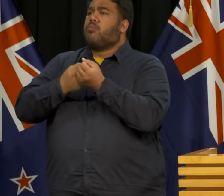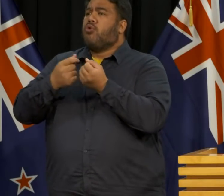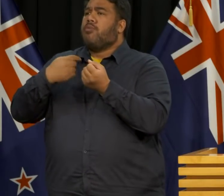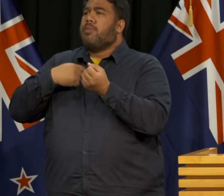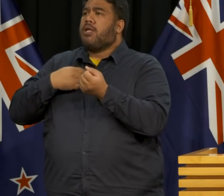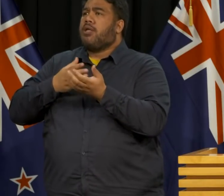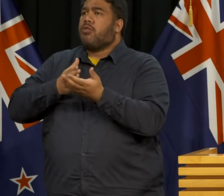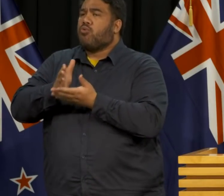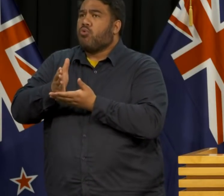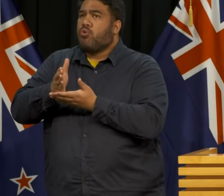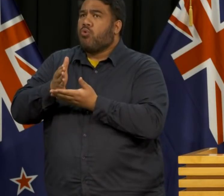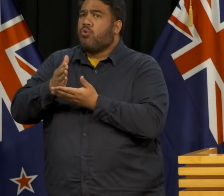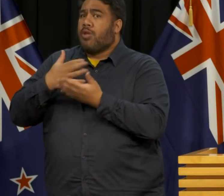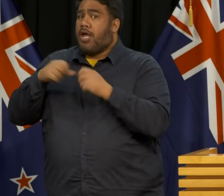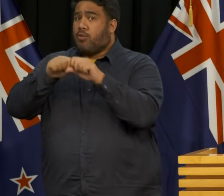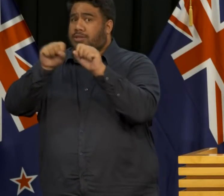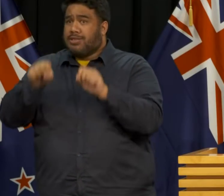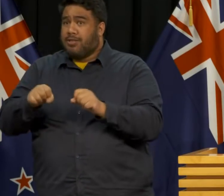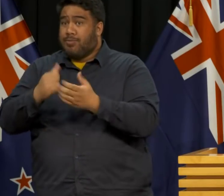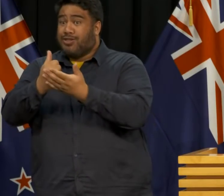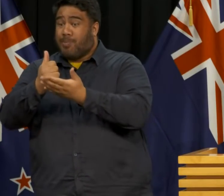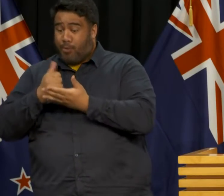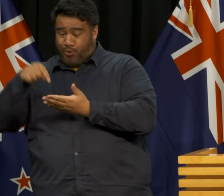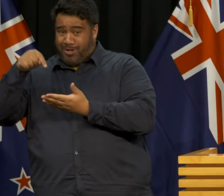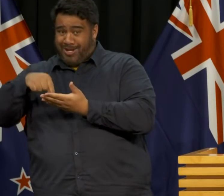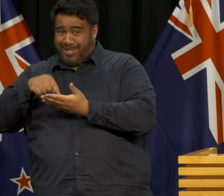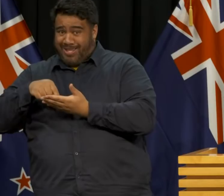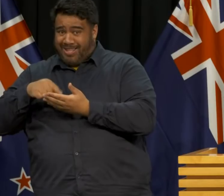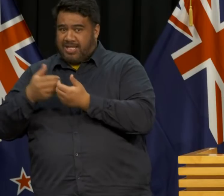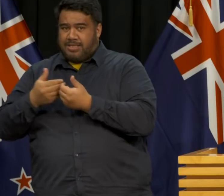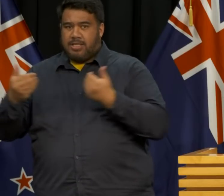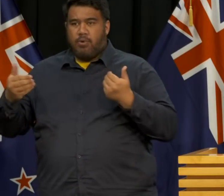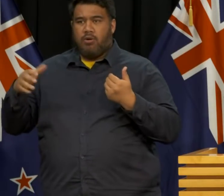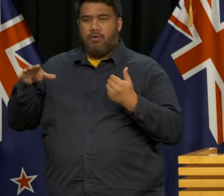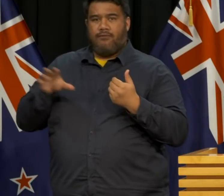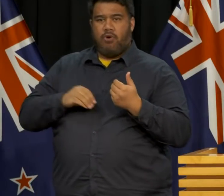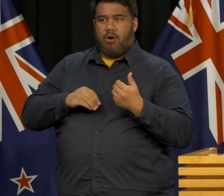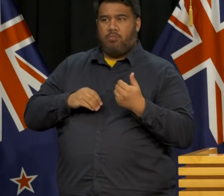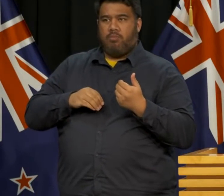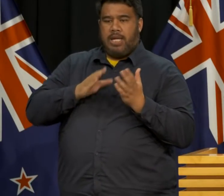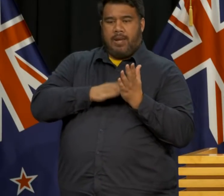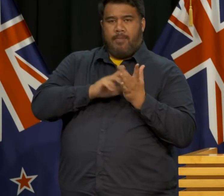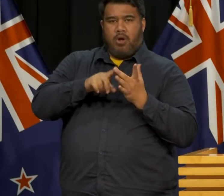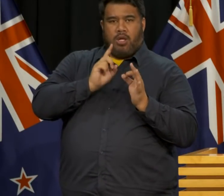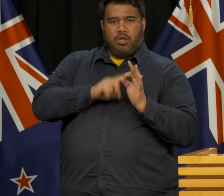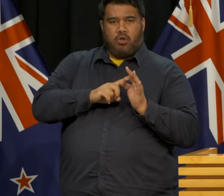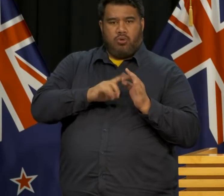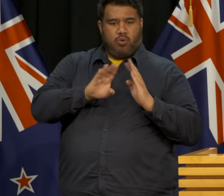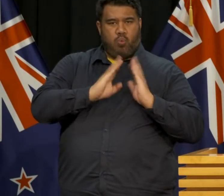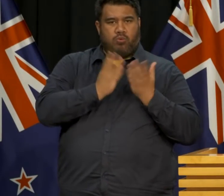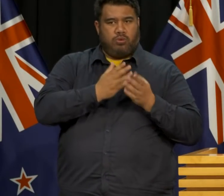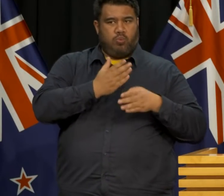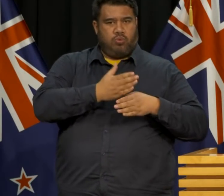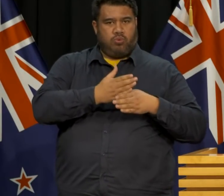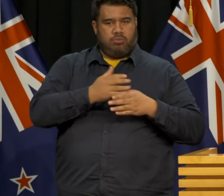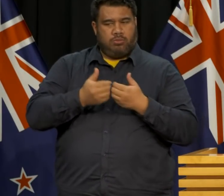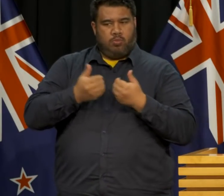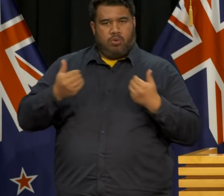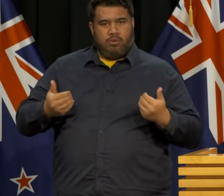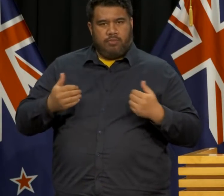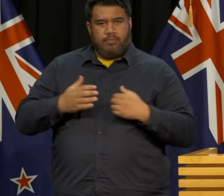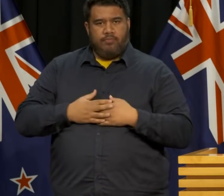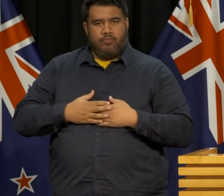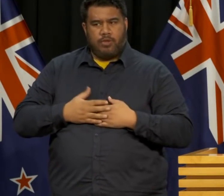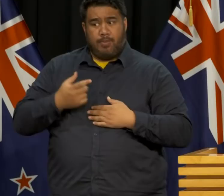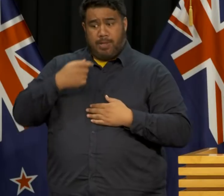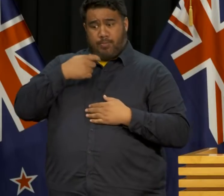addiction through the health system, that's separate to any support that might be supplied through MIQ. So they can still get the